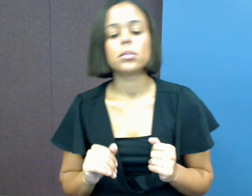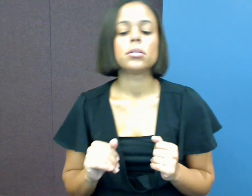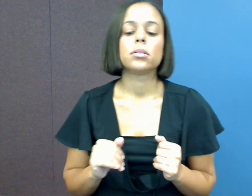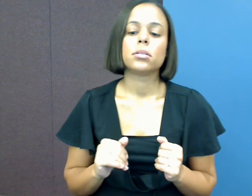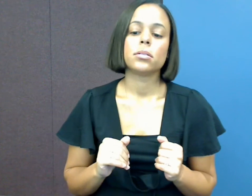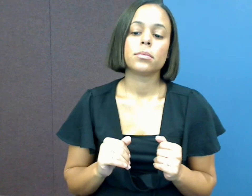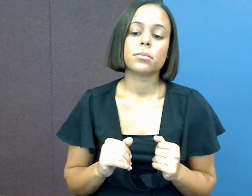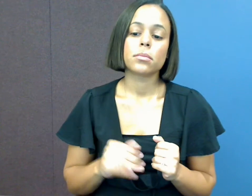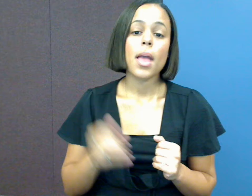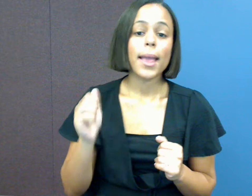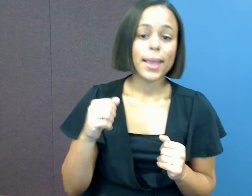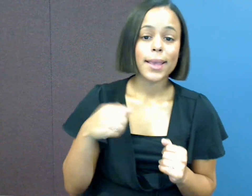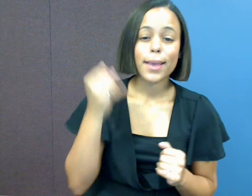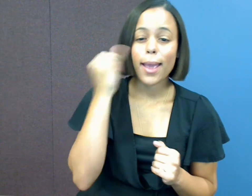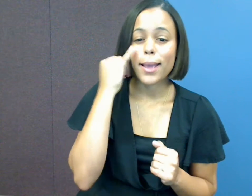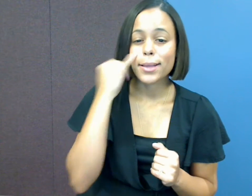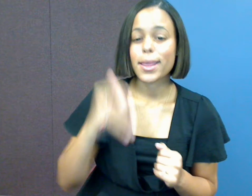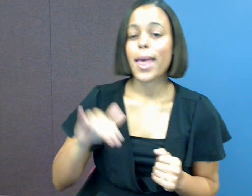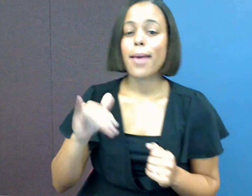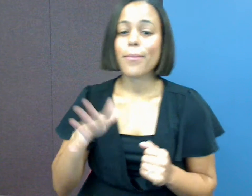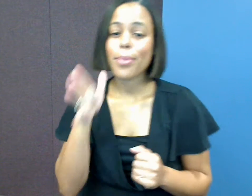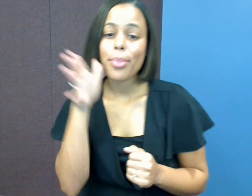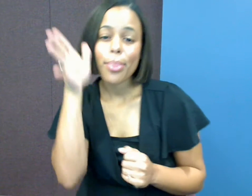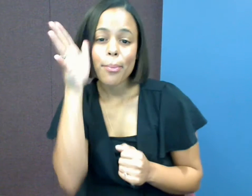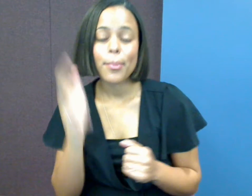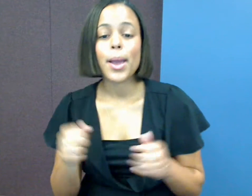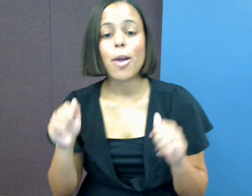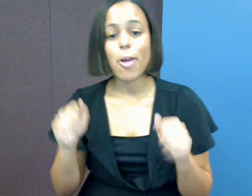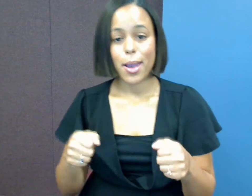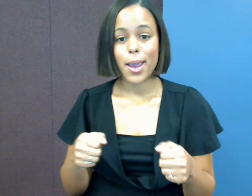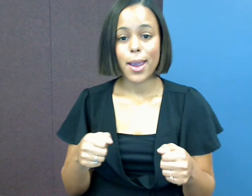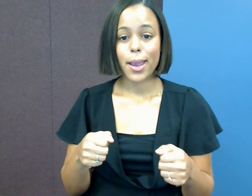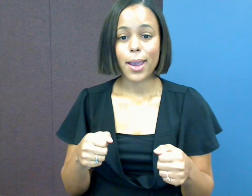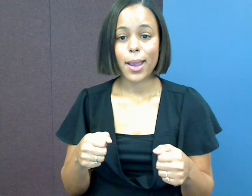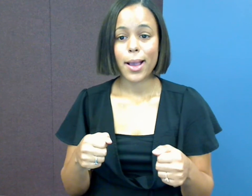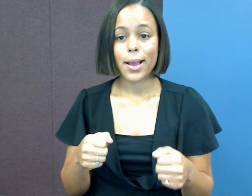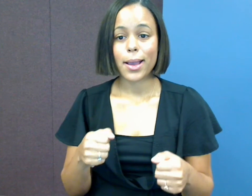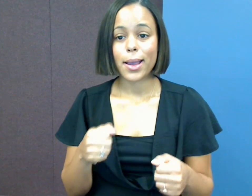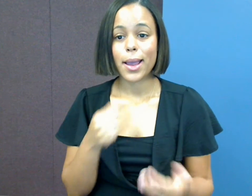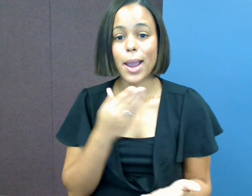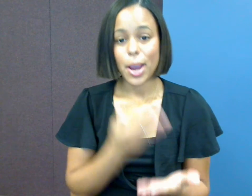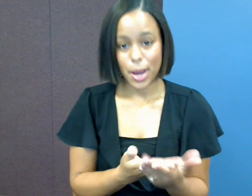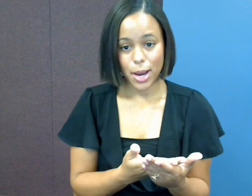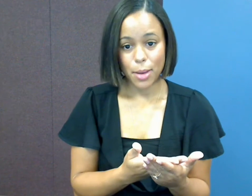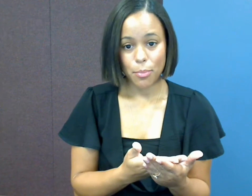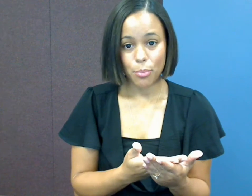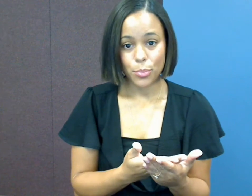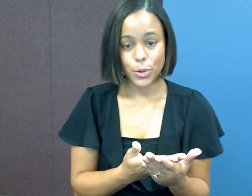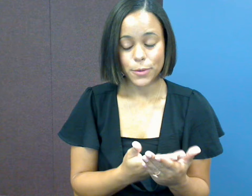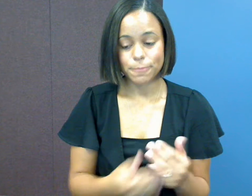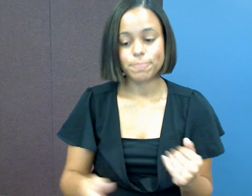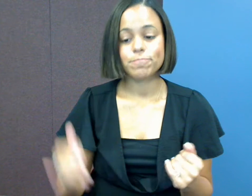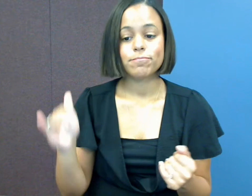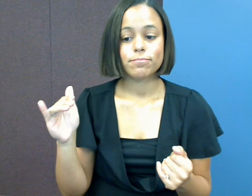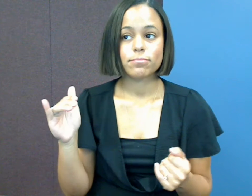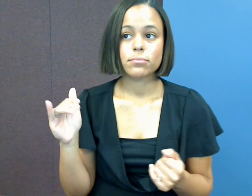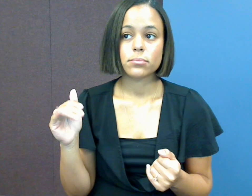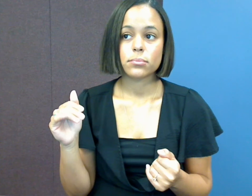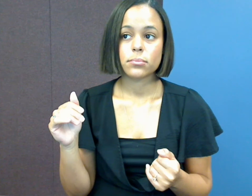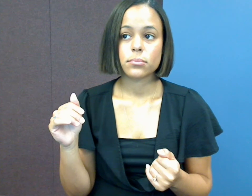prove with their latest IRS tax documents that the student is a dependent.